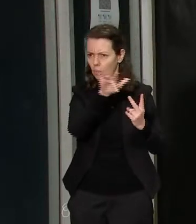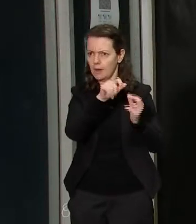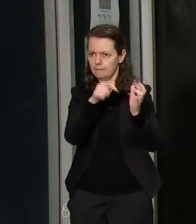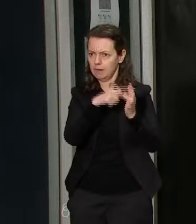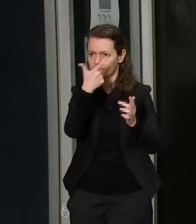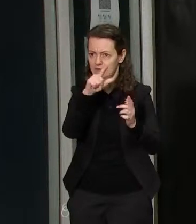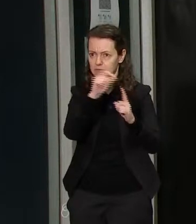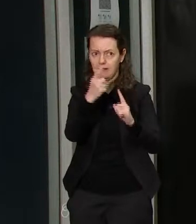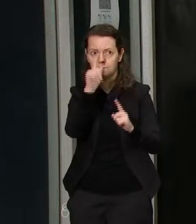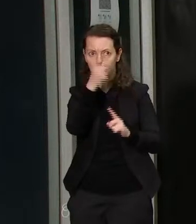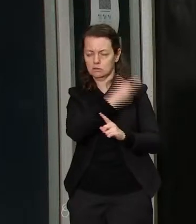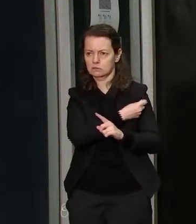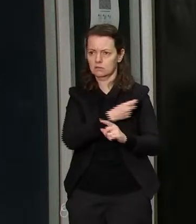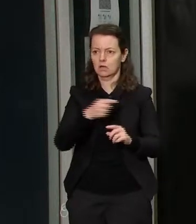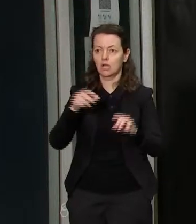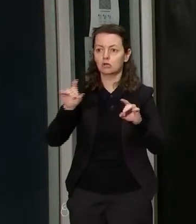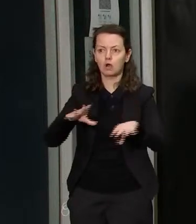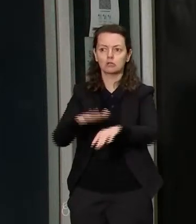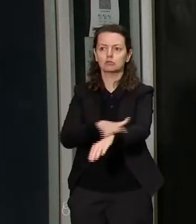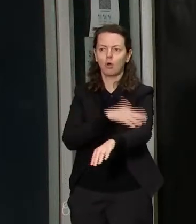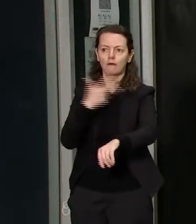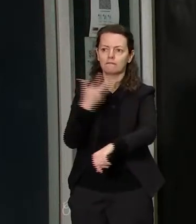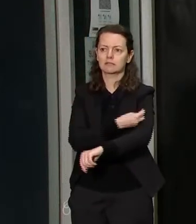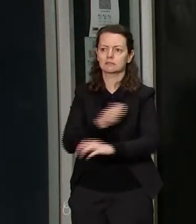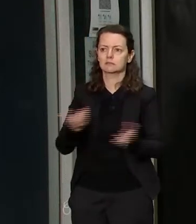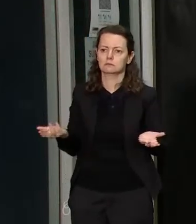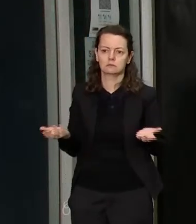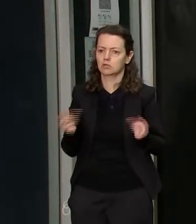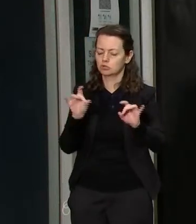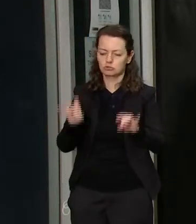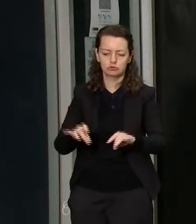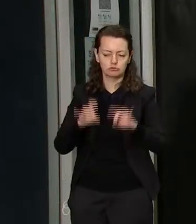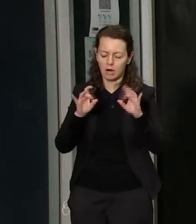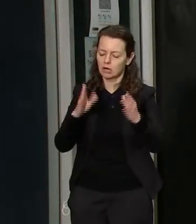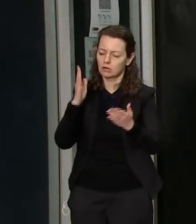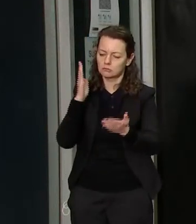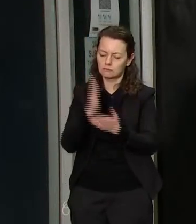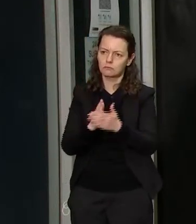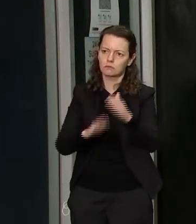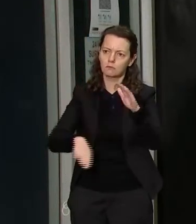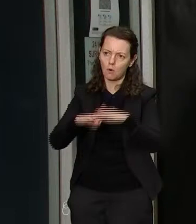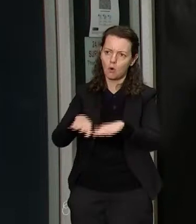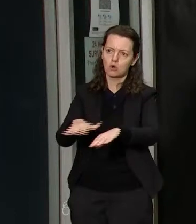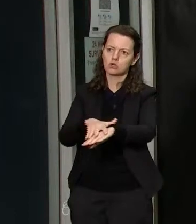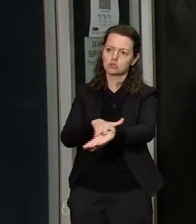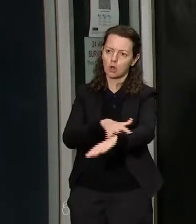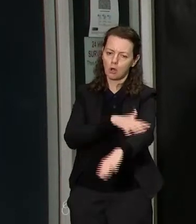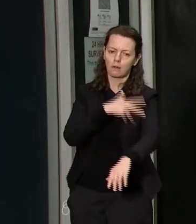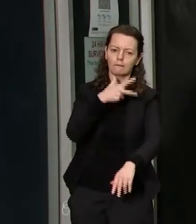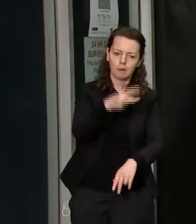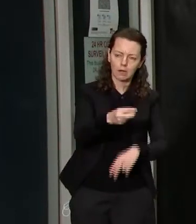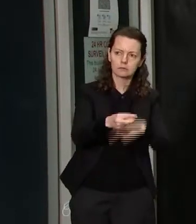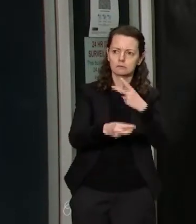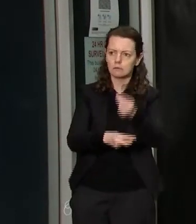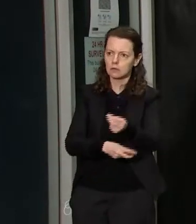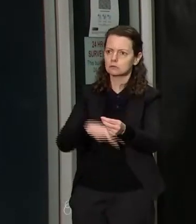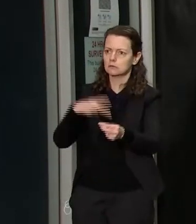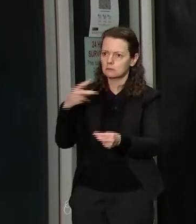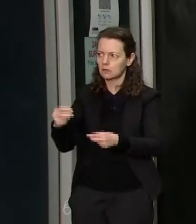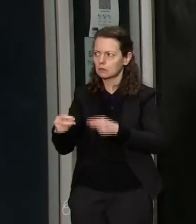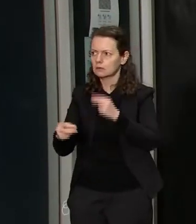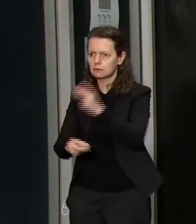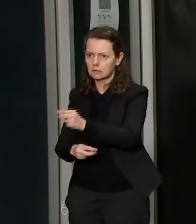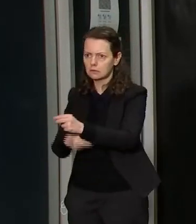vaccine program in this nation. It's not a criticism, it is a fact, and that's what we are dealing with. So the sooner we